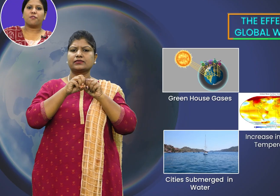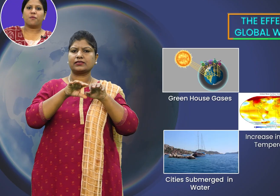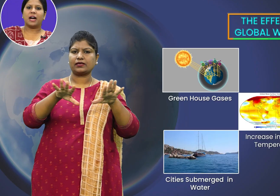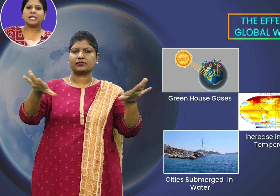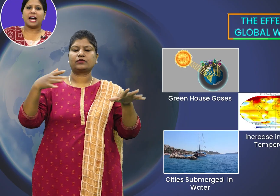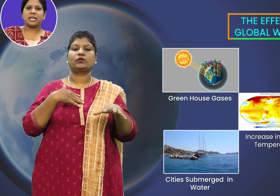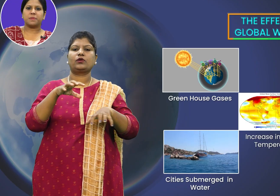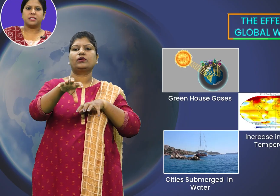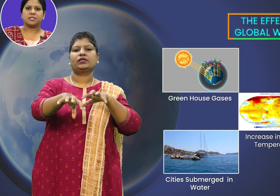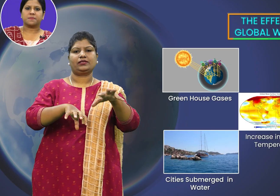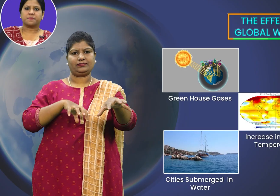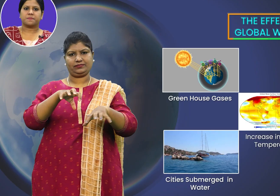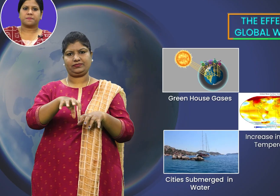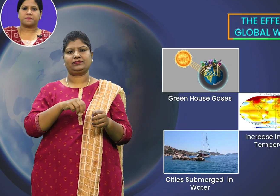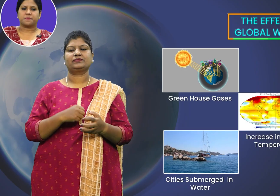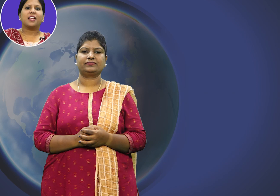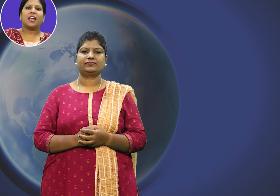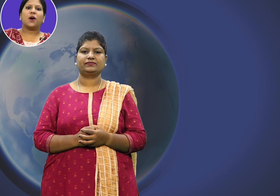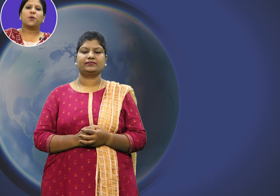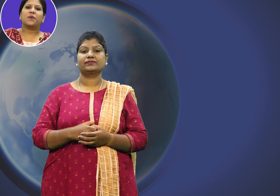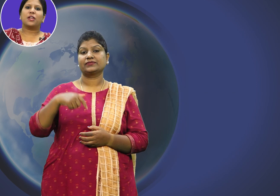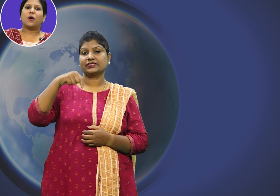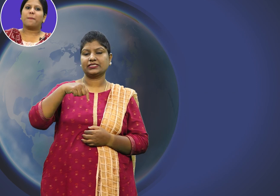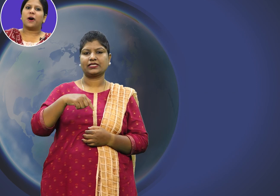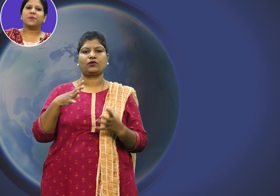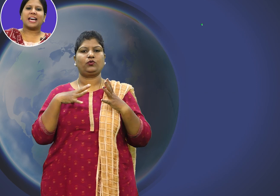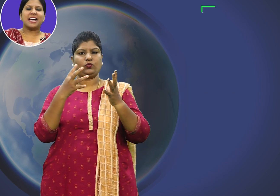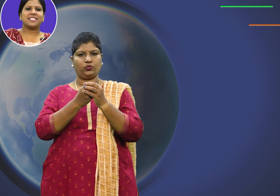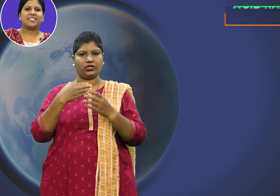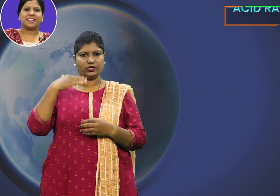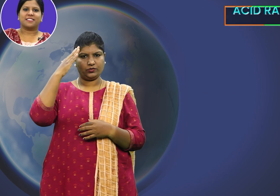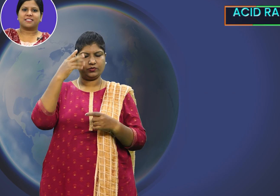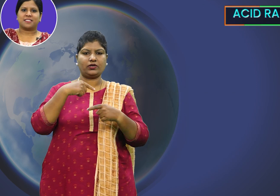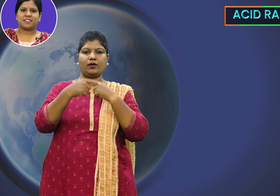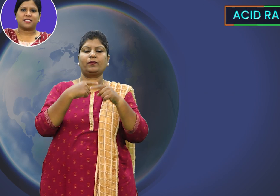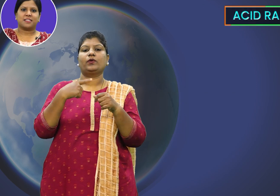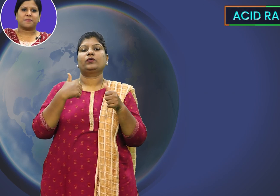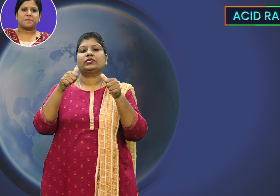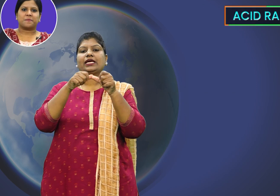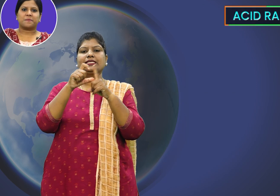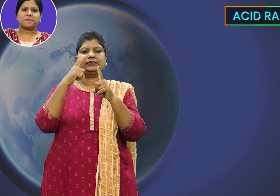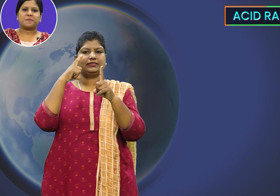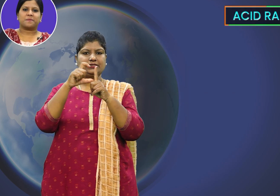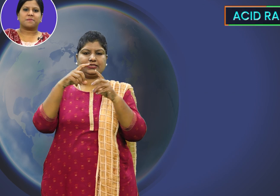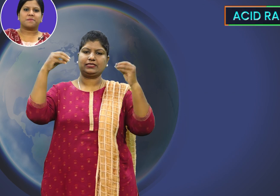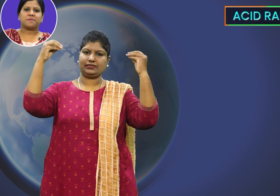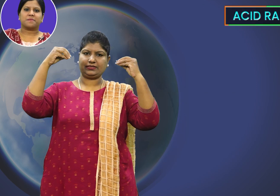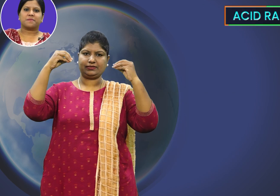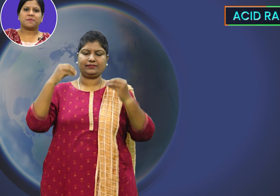of wild animals. Now we'll know about acid rain.